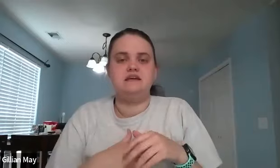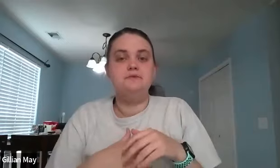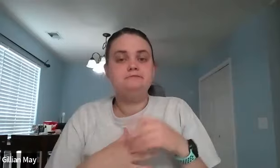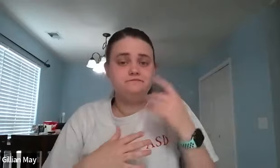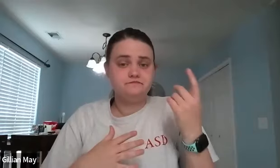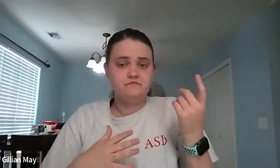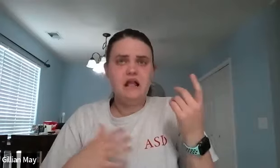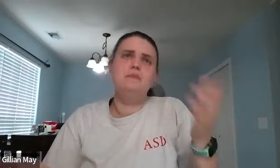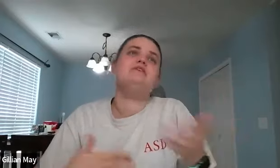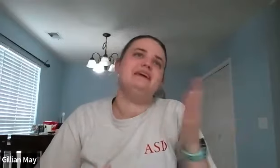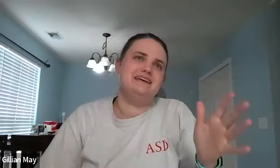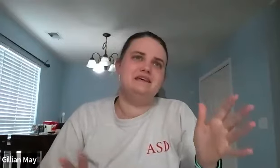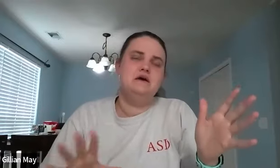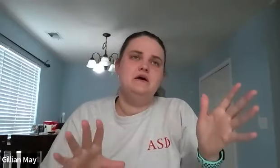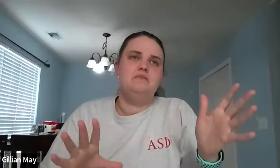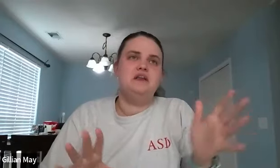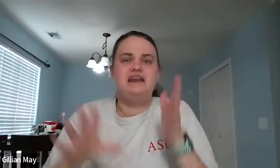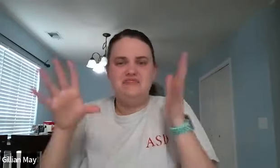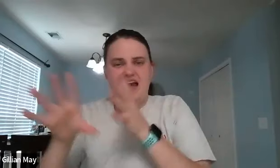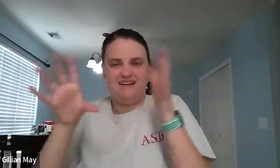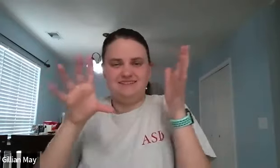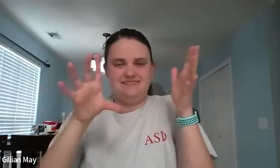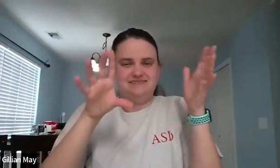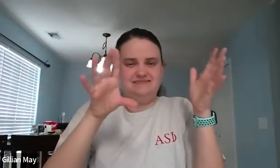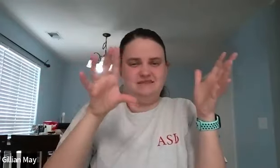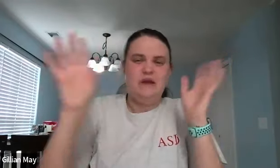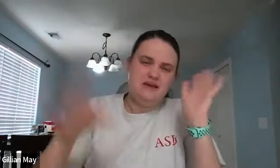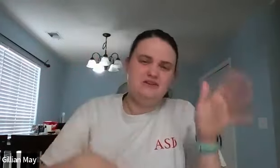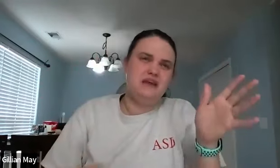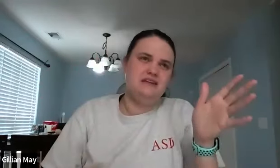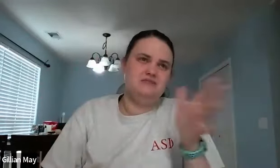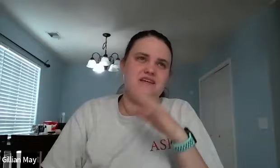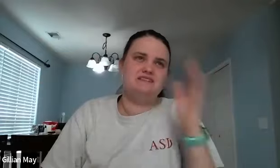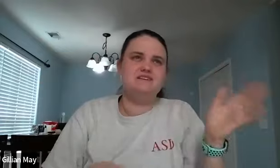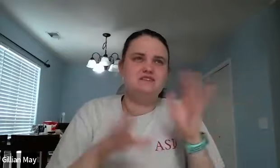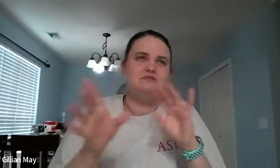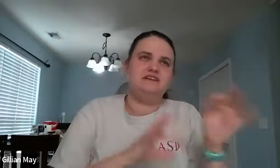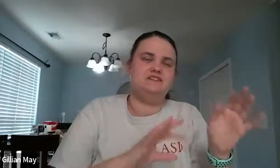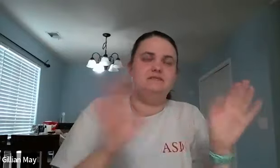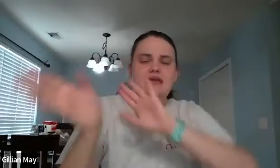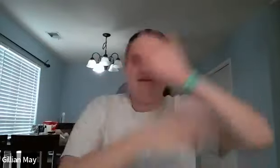ASL. I mean, there is, but not in that. Well, you can use it because it's also the relation of, it gets